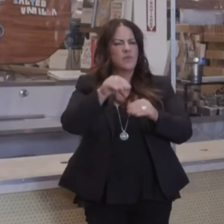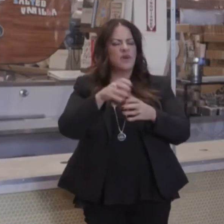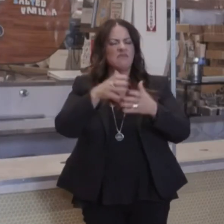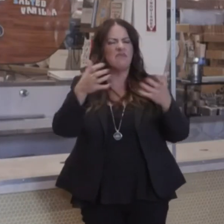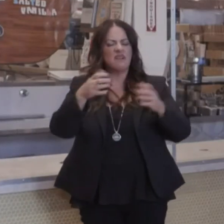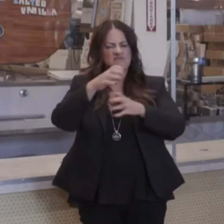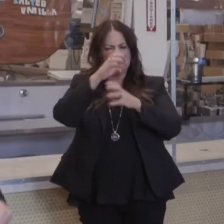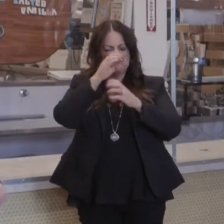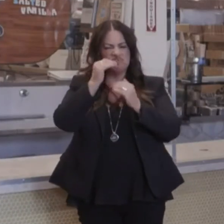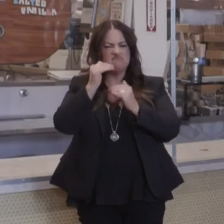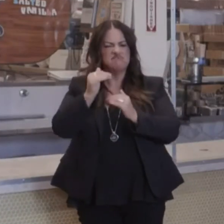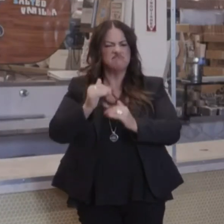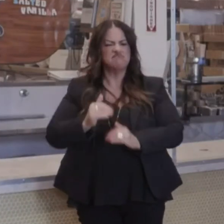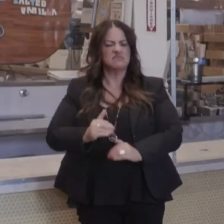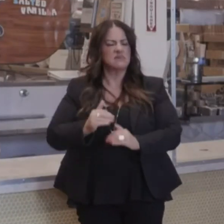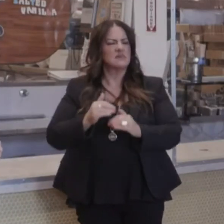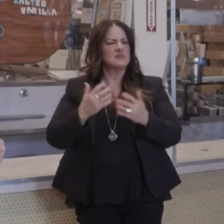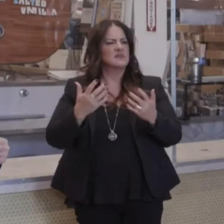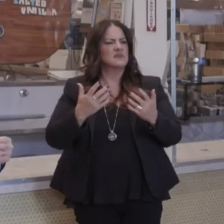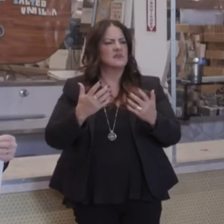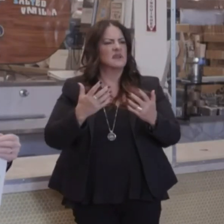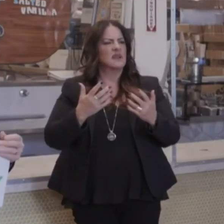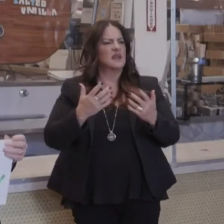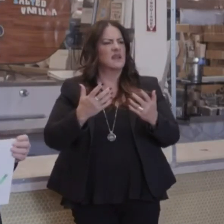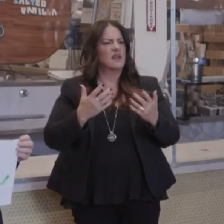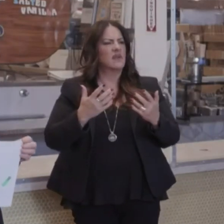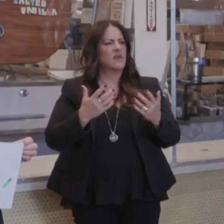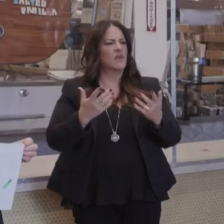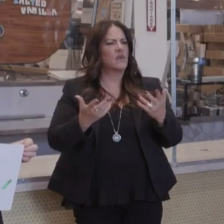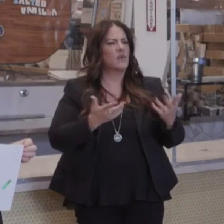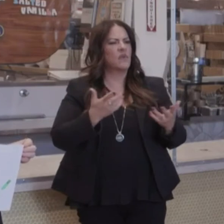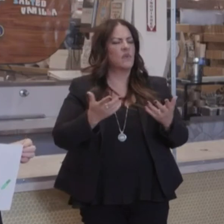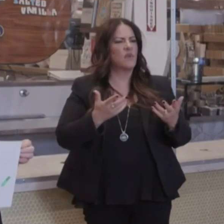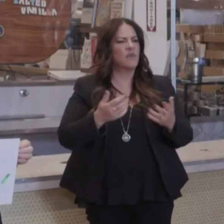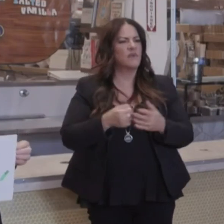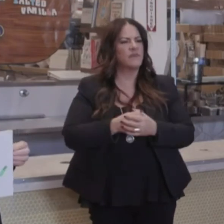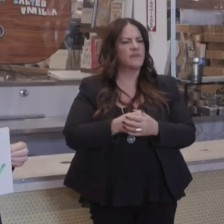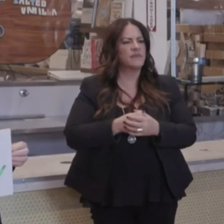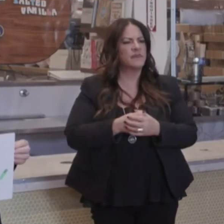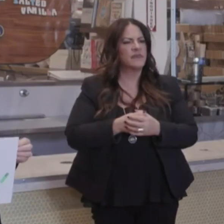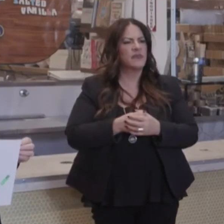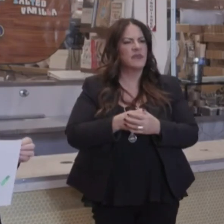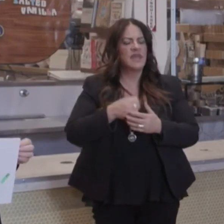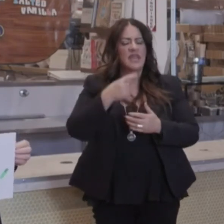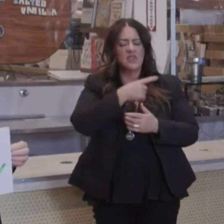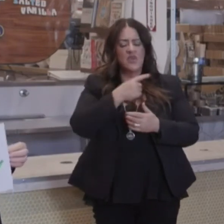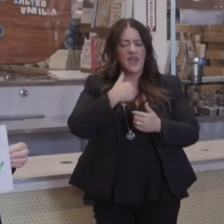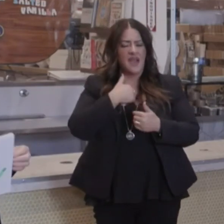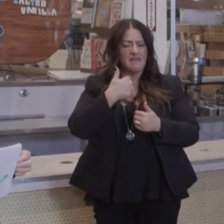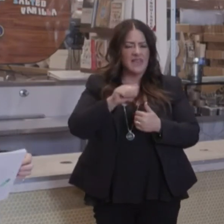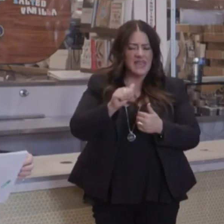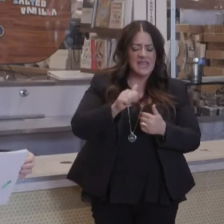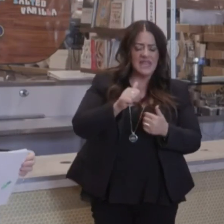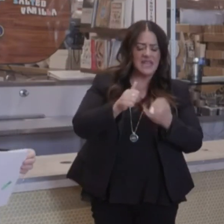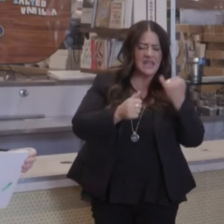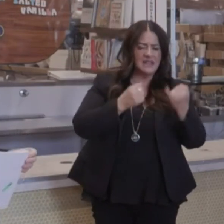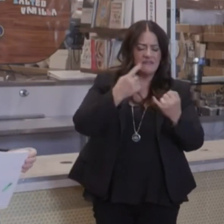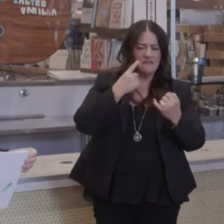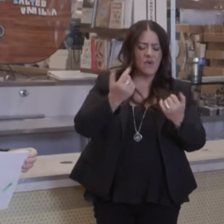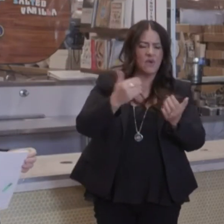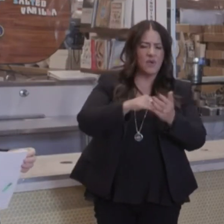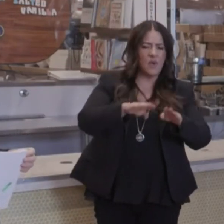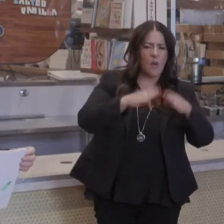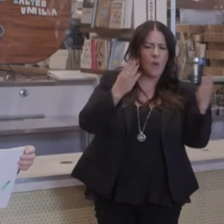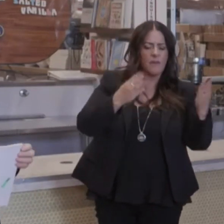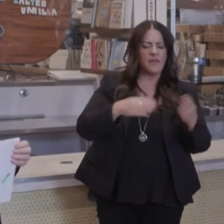has placed on that. I mean, there are case-based restrictions for reopening. And why do teachers have so much of